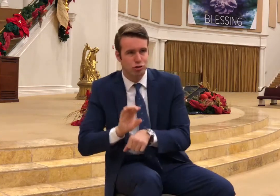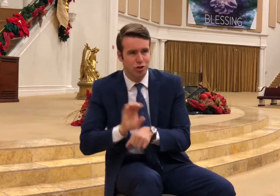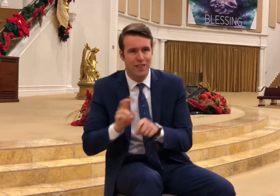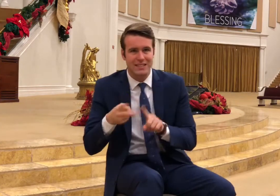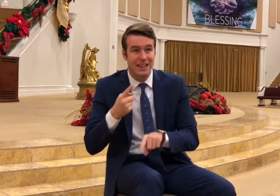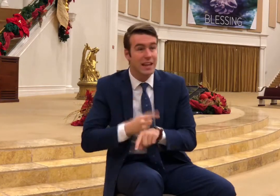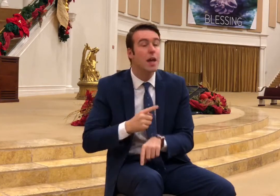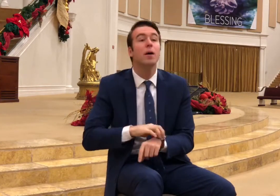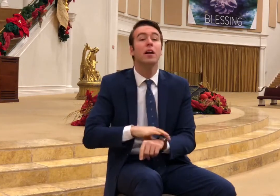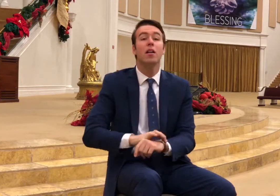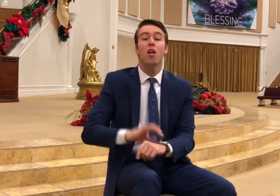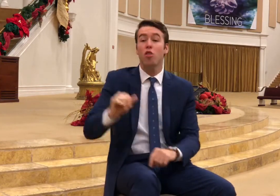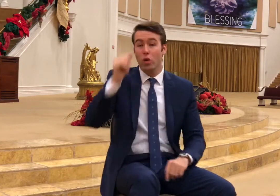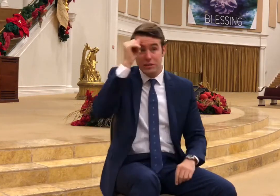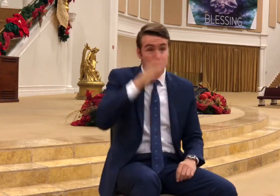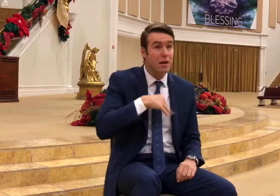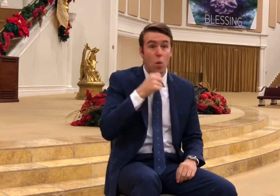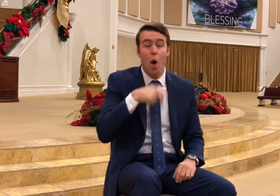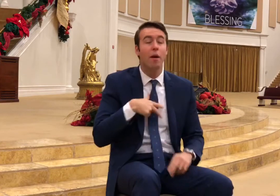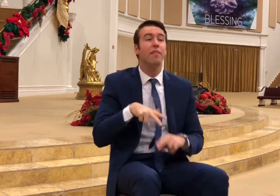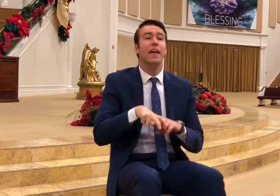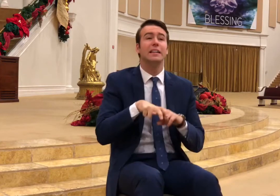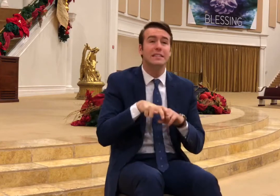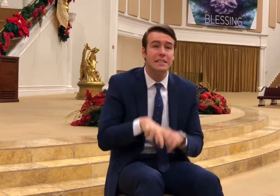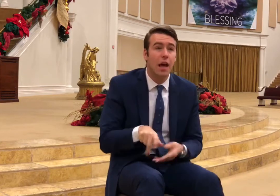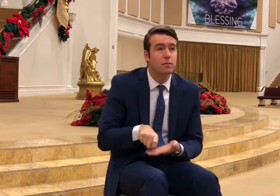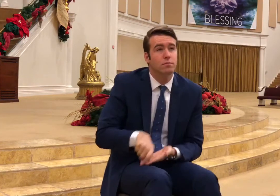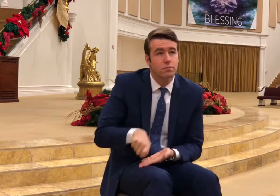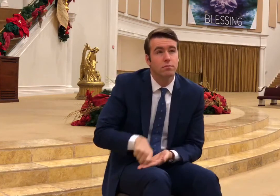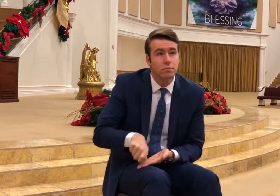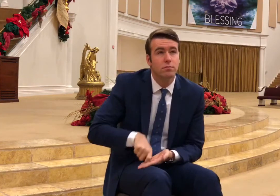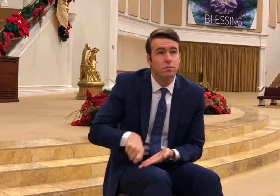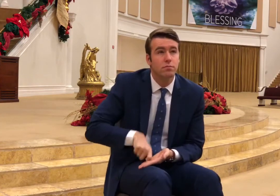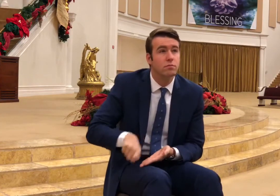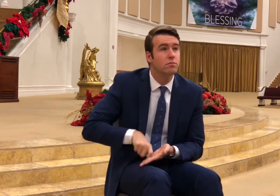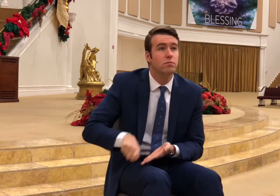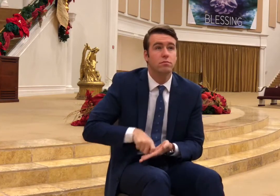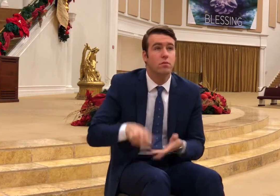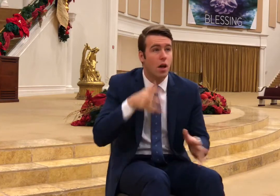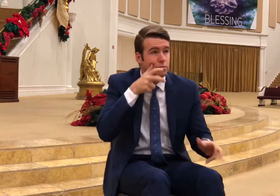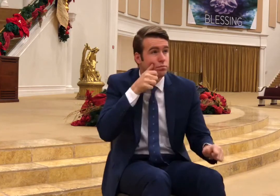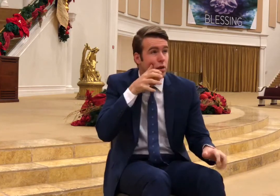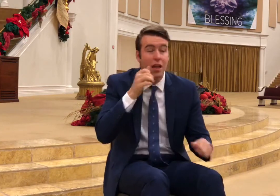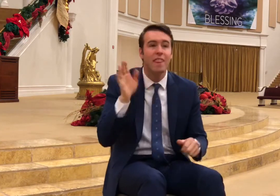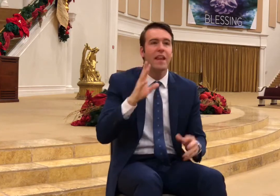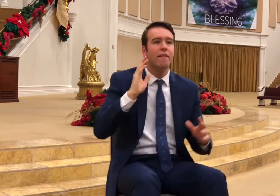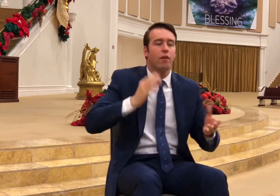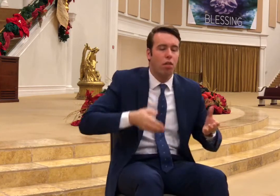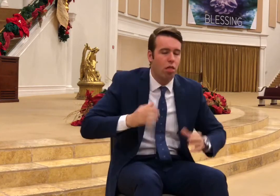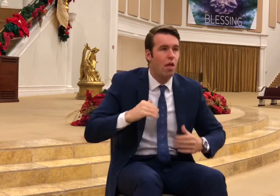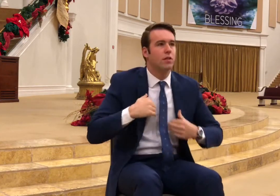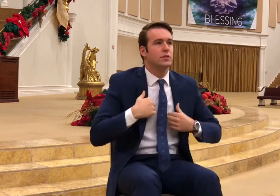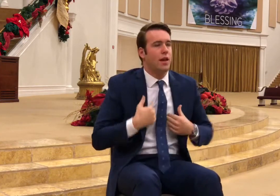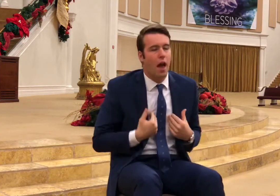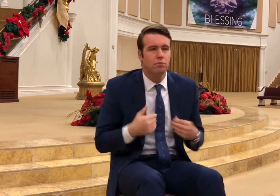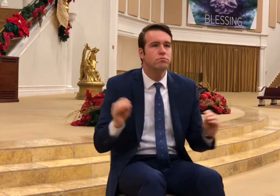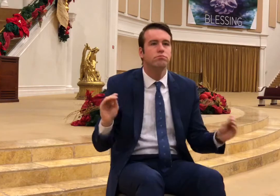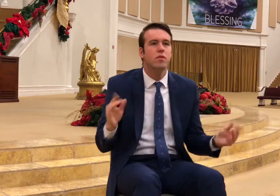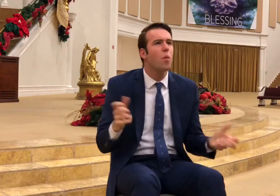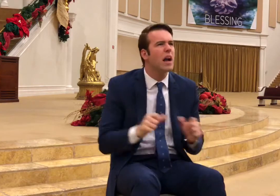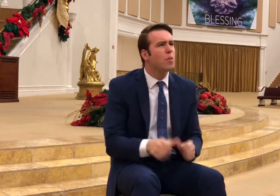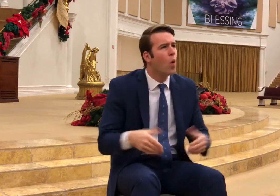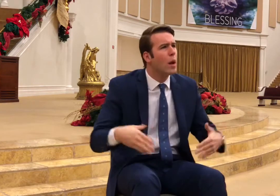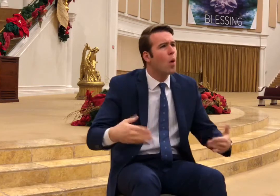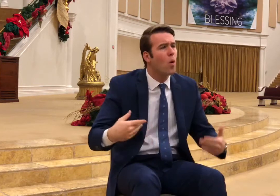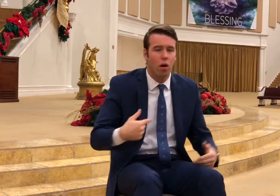those Fijian men and women sat with pen and paper in their hand. And they never got sleepy. They never got tired. They wanted me to